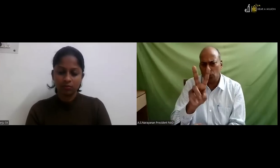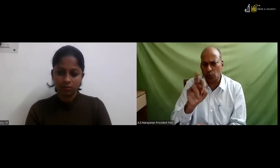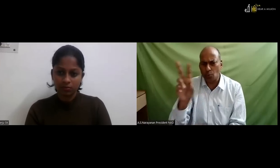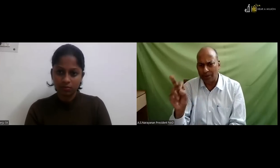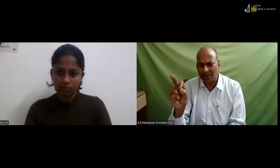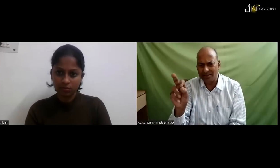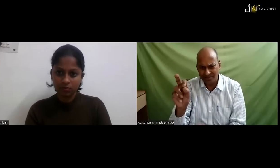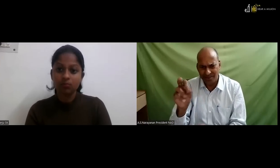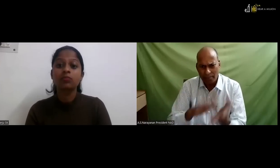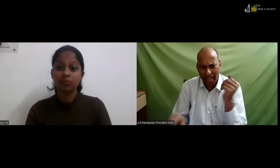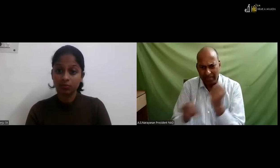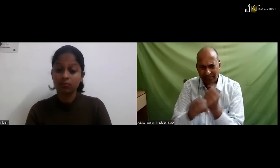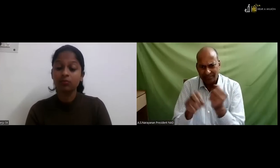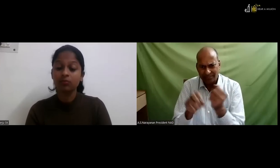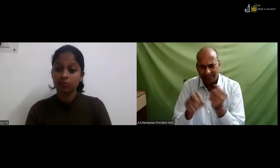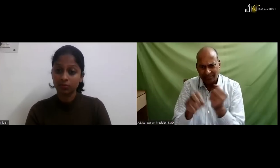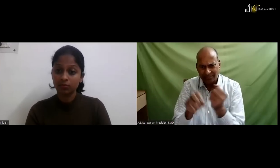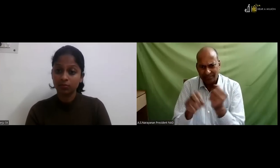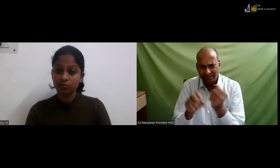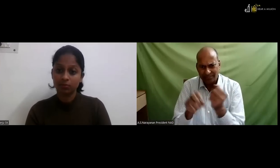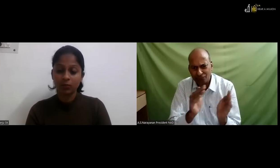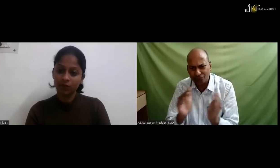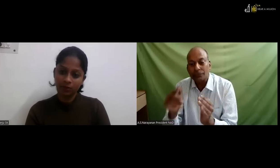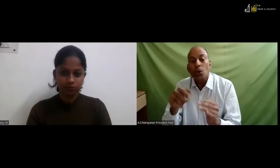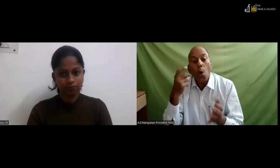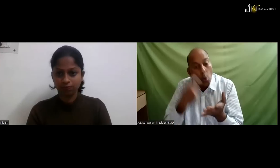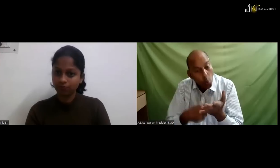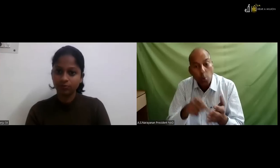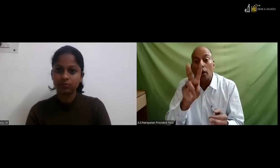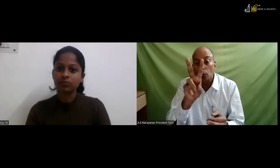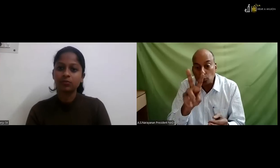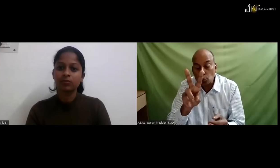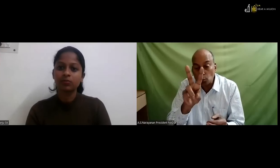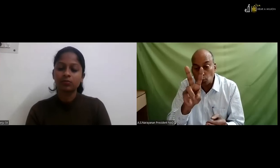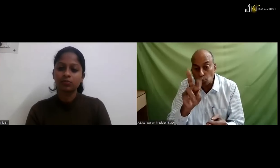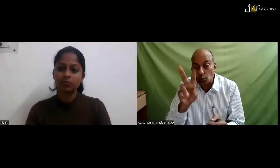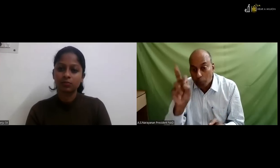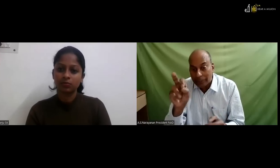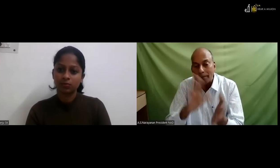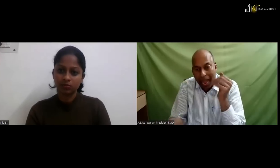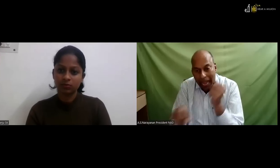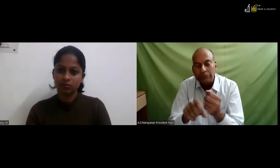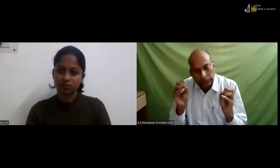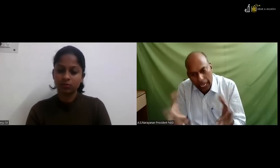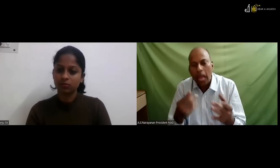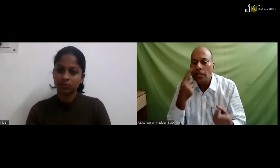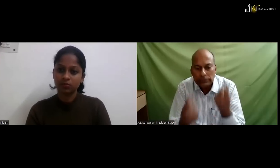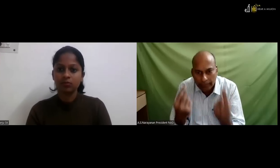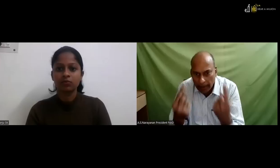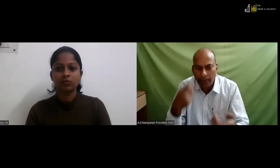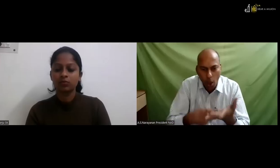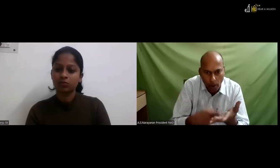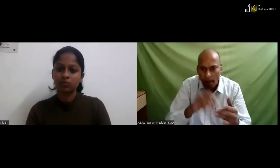time, and then we just had this COVID scenario, So when we were planning to go to